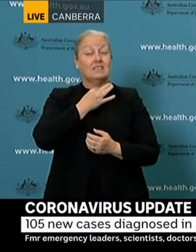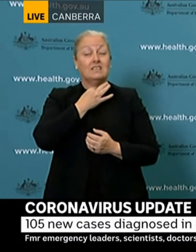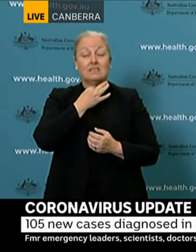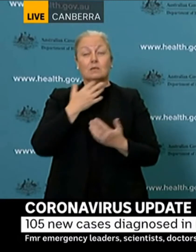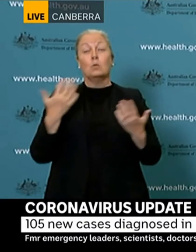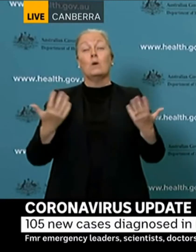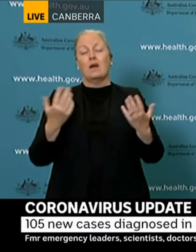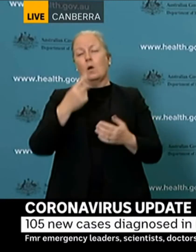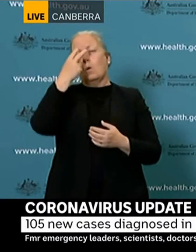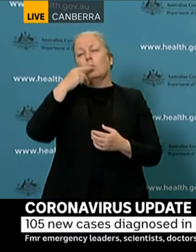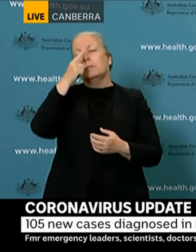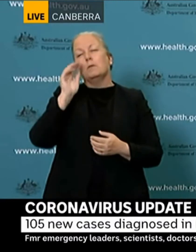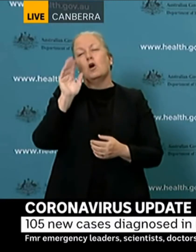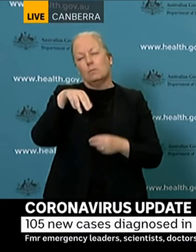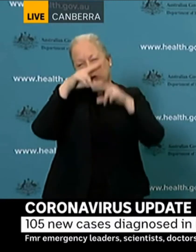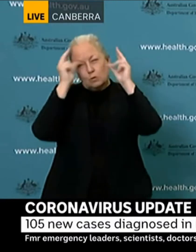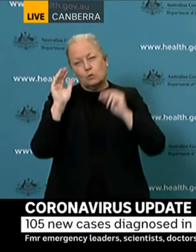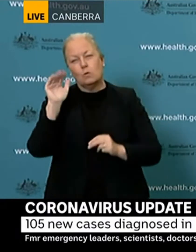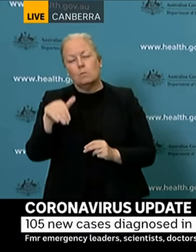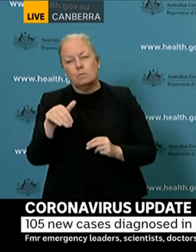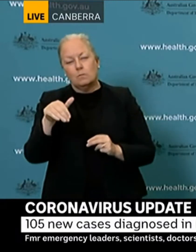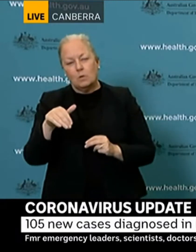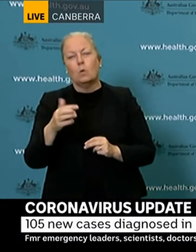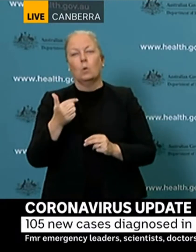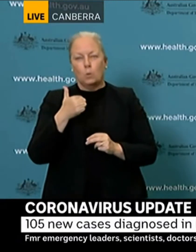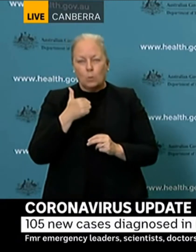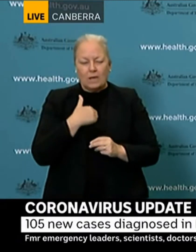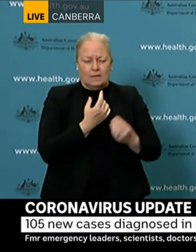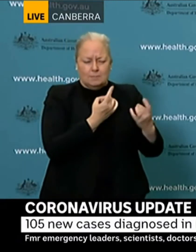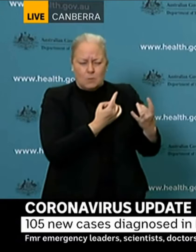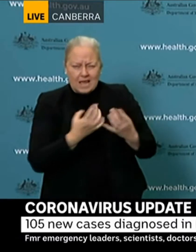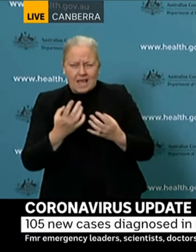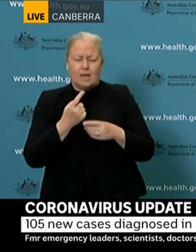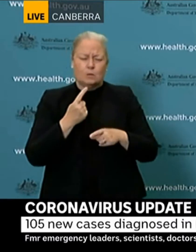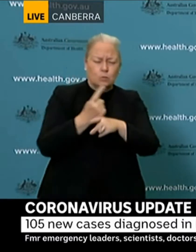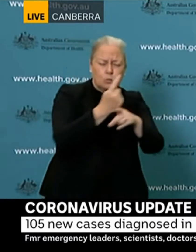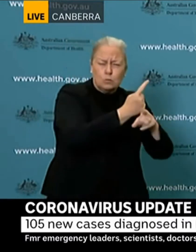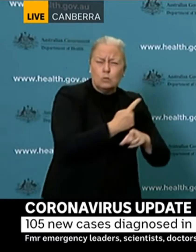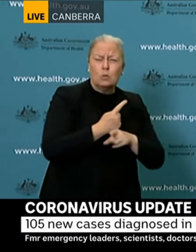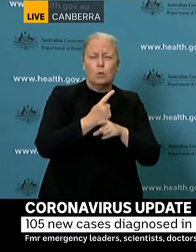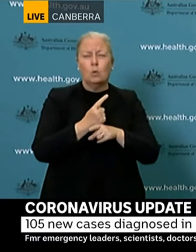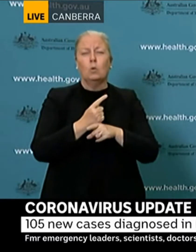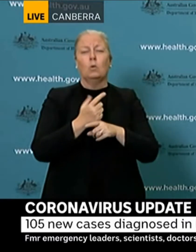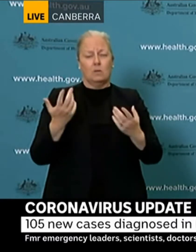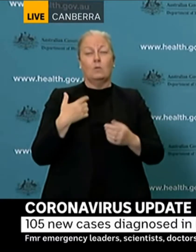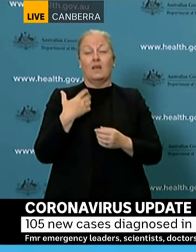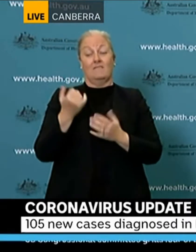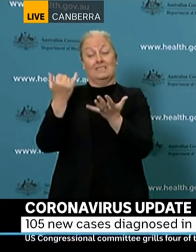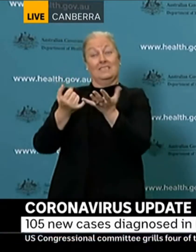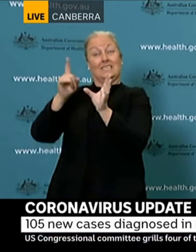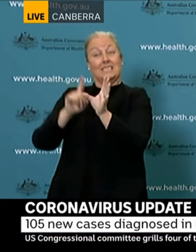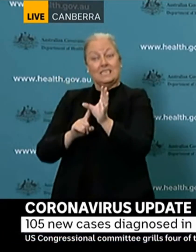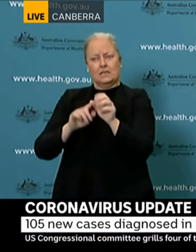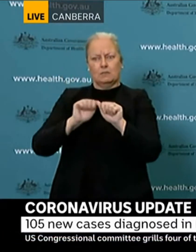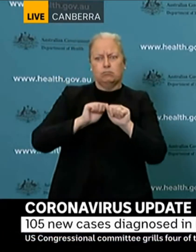are aged care facilities. So we've done a lot to prepare for this. We've learnt from a couple of large outbreaks in Sydney in the